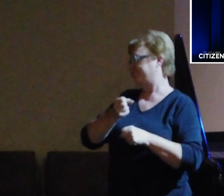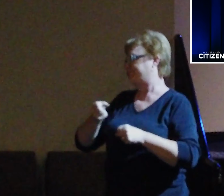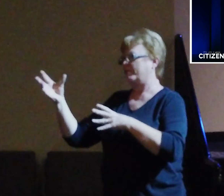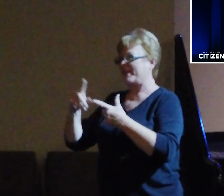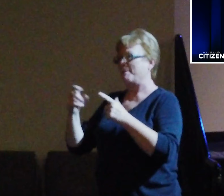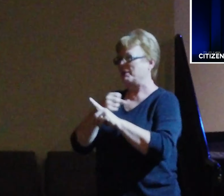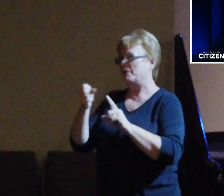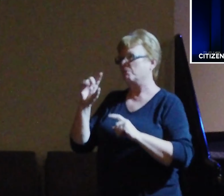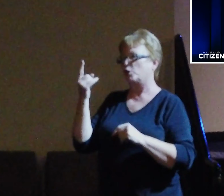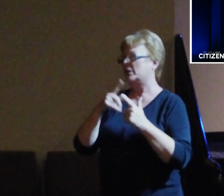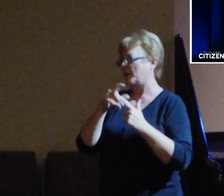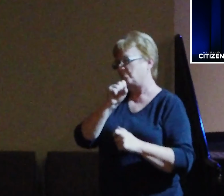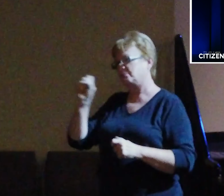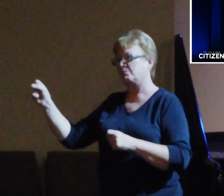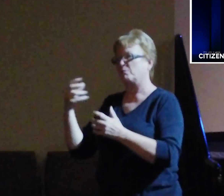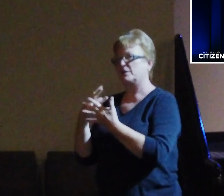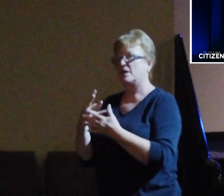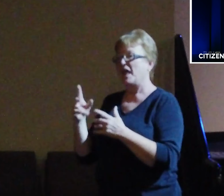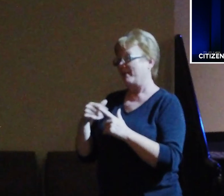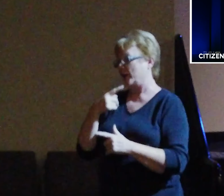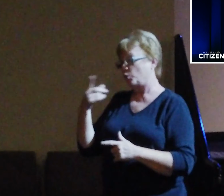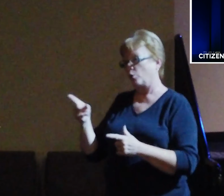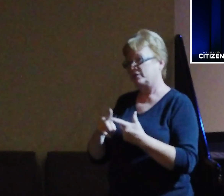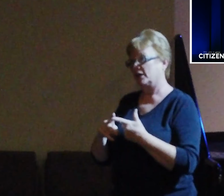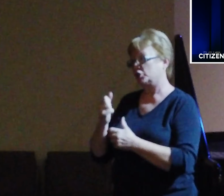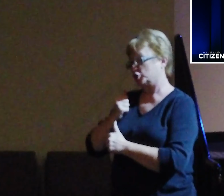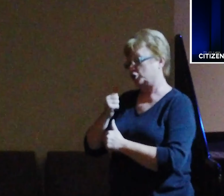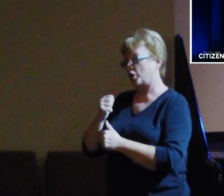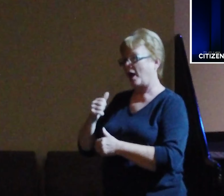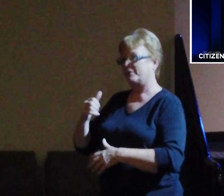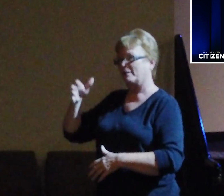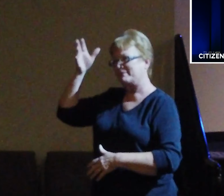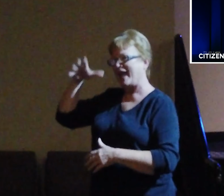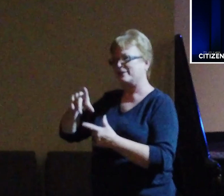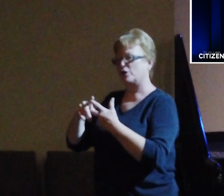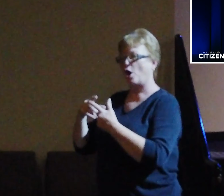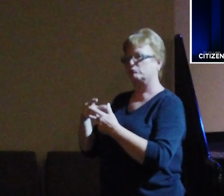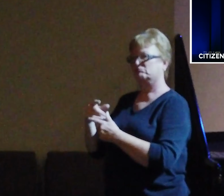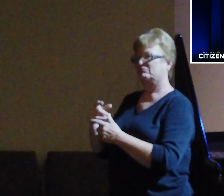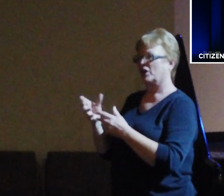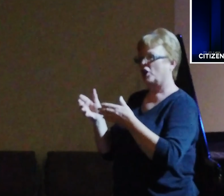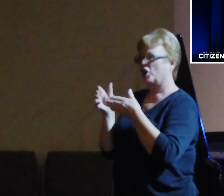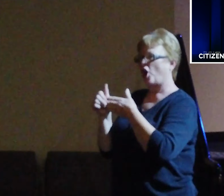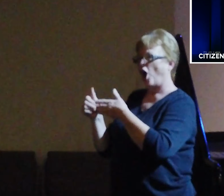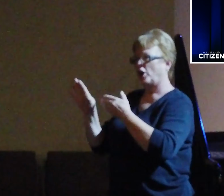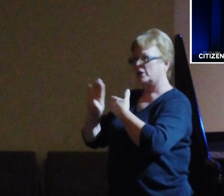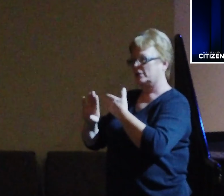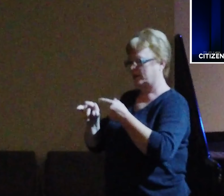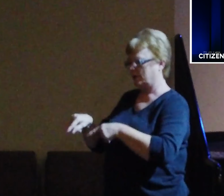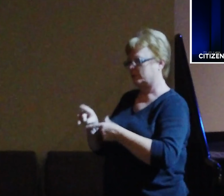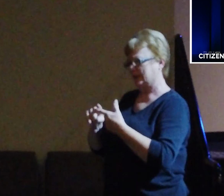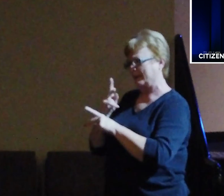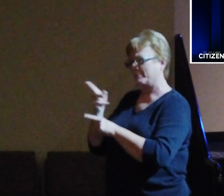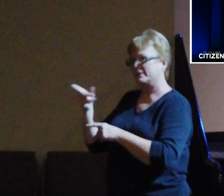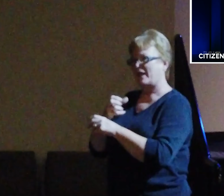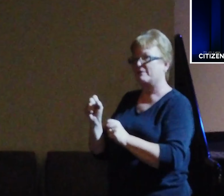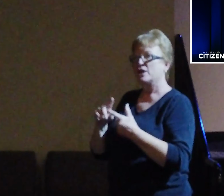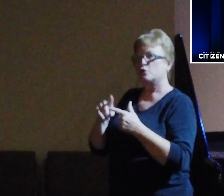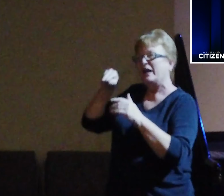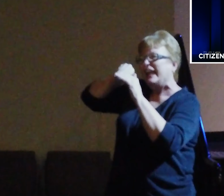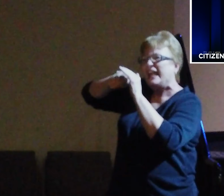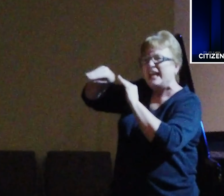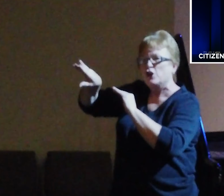beat them first, ordering the jailer to keep them safely. Having received this order, he put them into the inner prison and